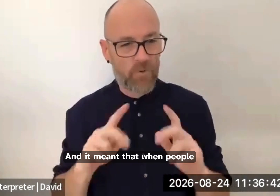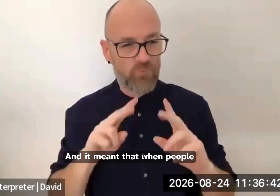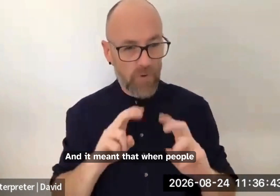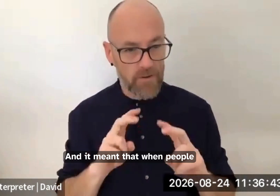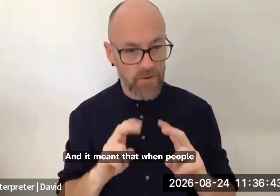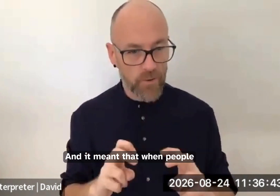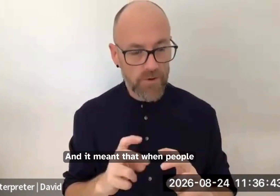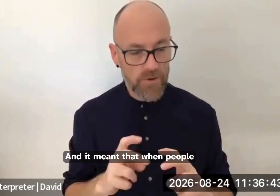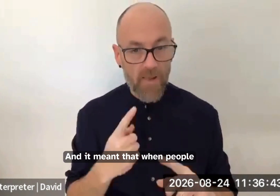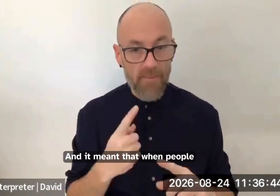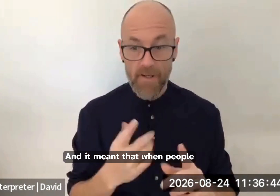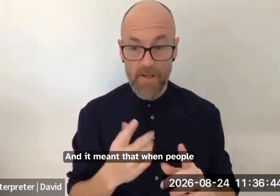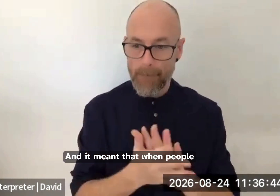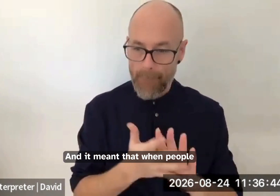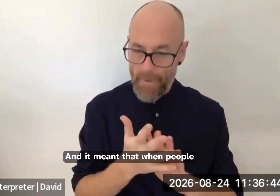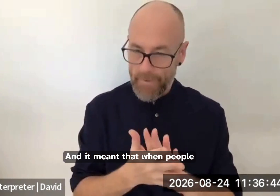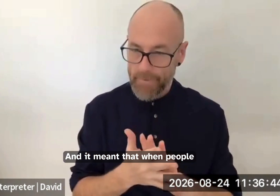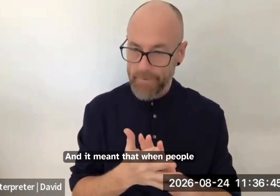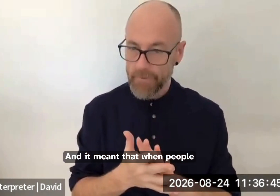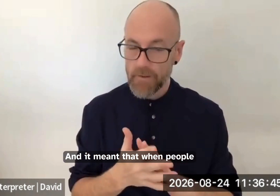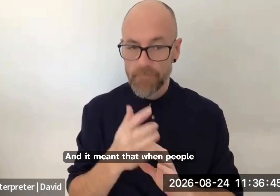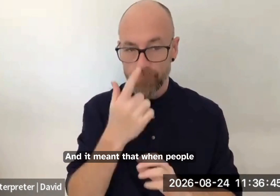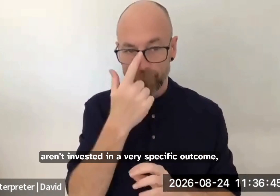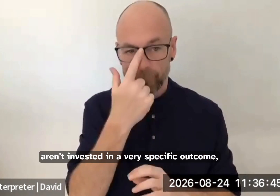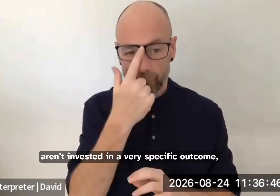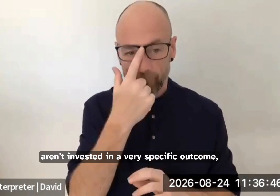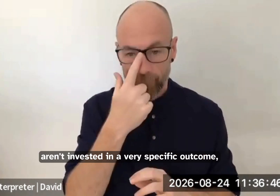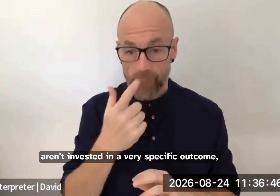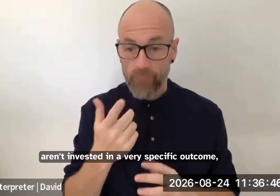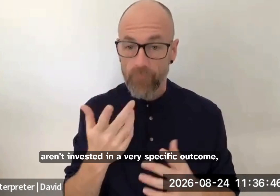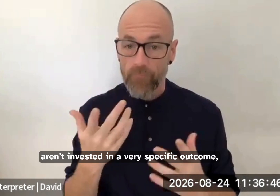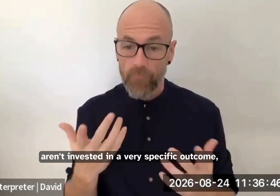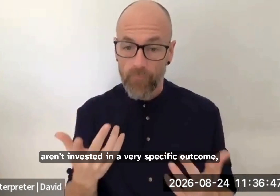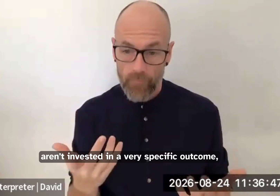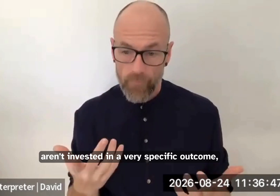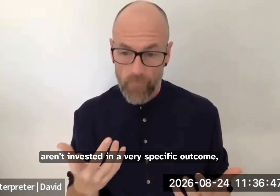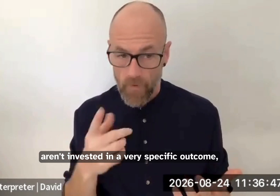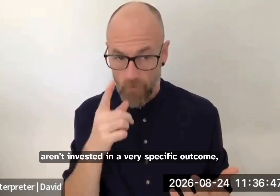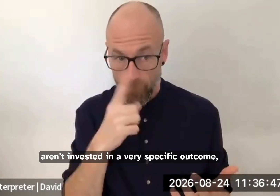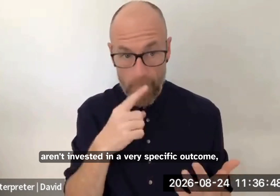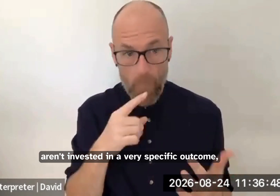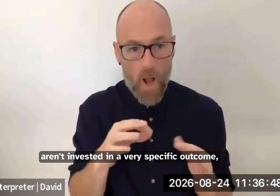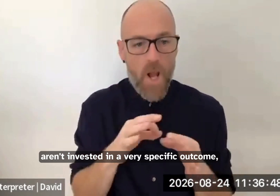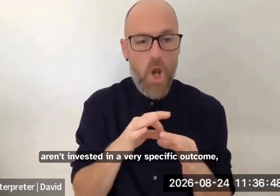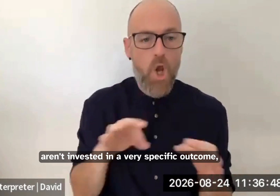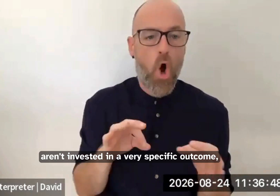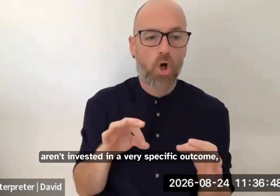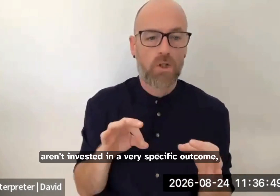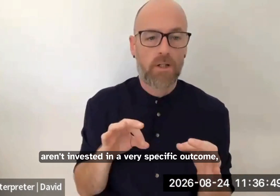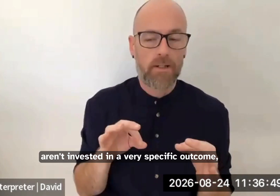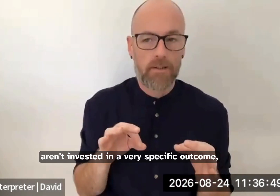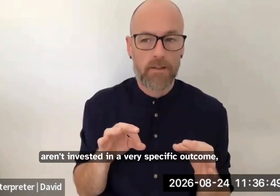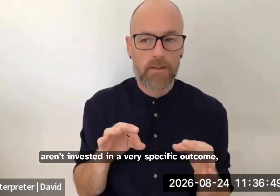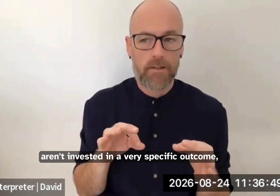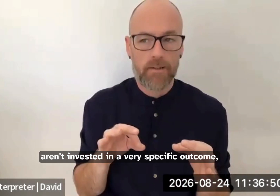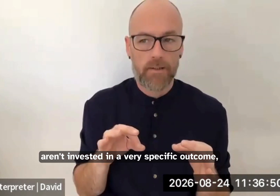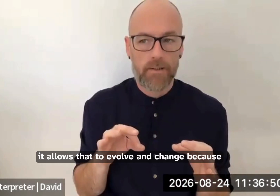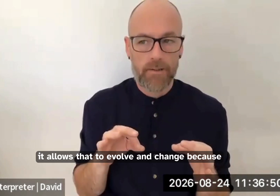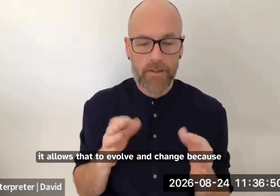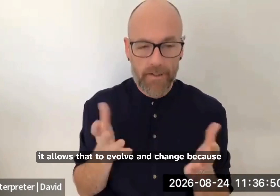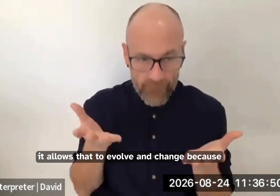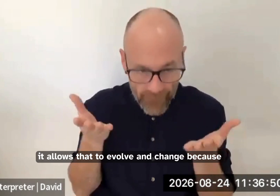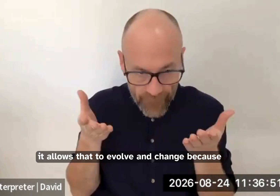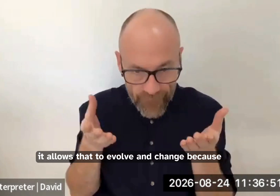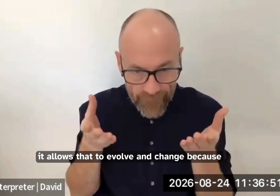it meant that when people aren't invested in a very specific